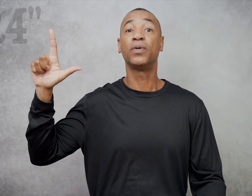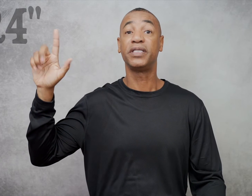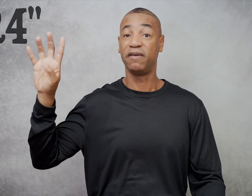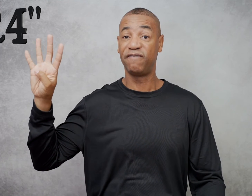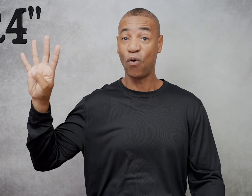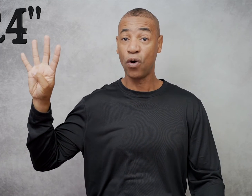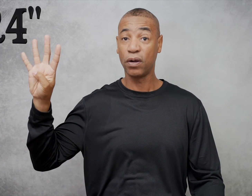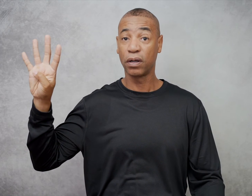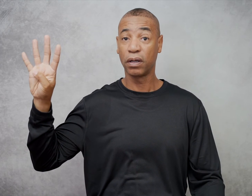24,